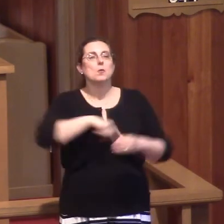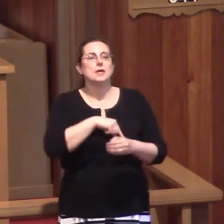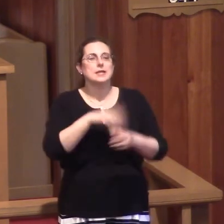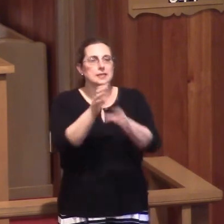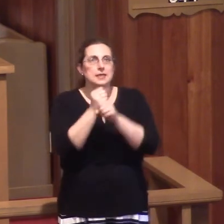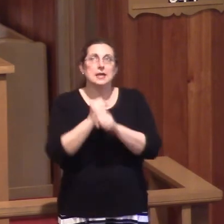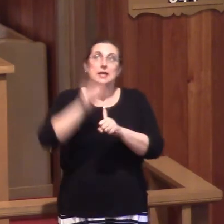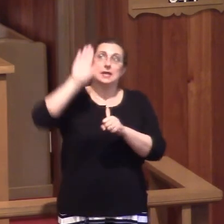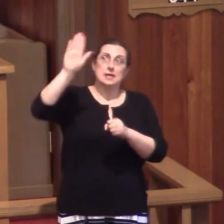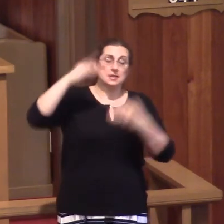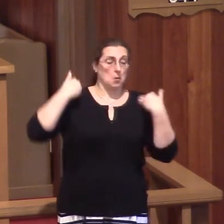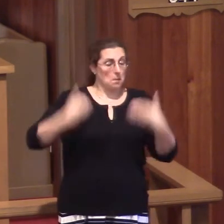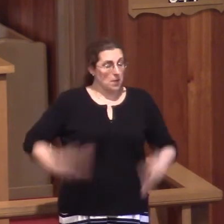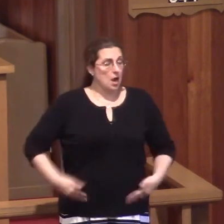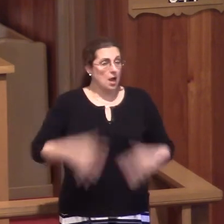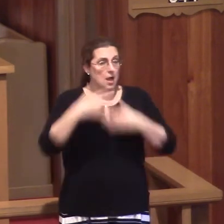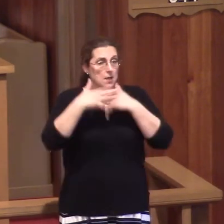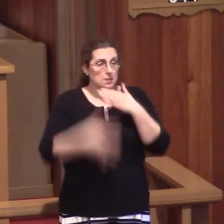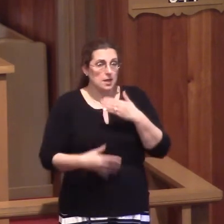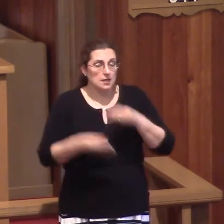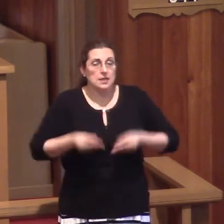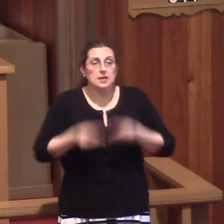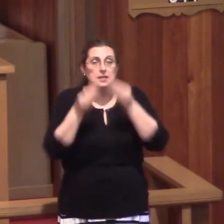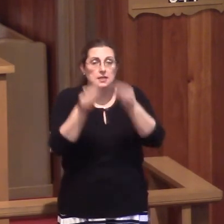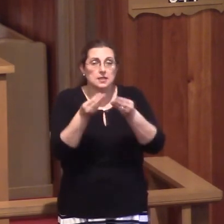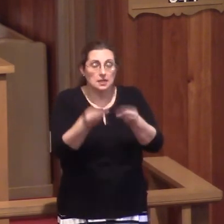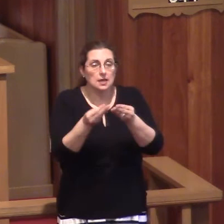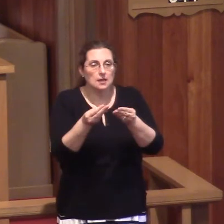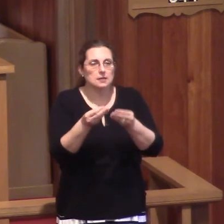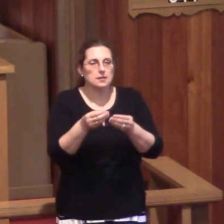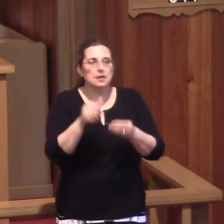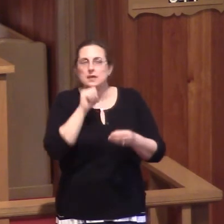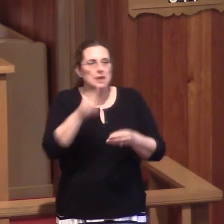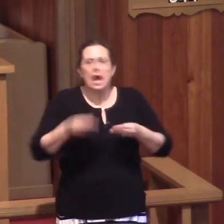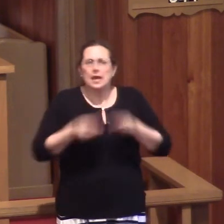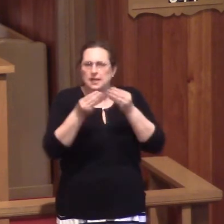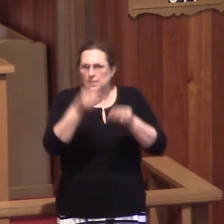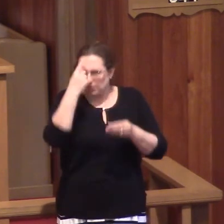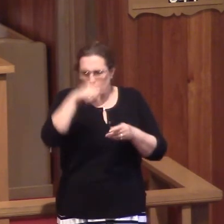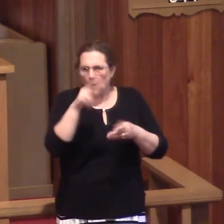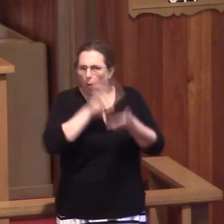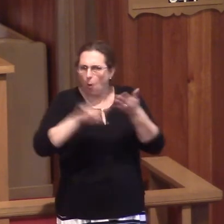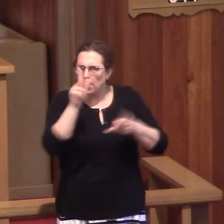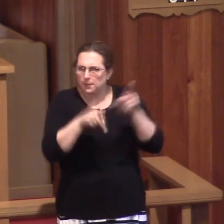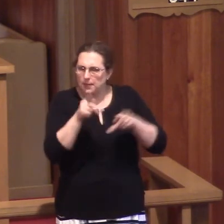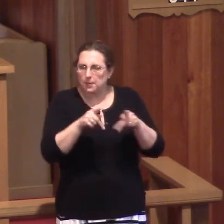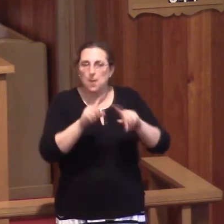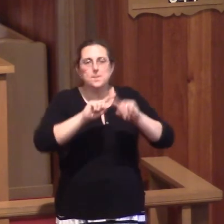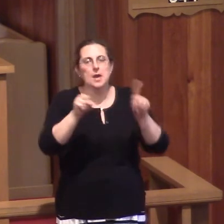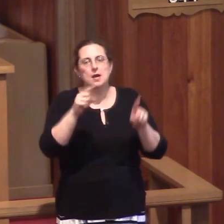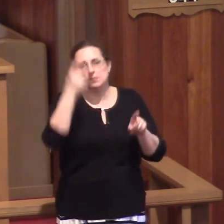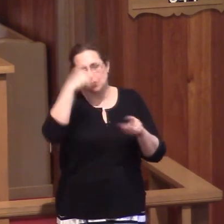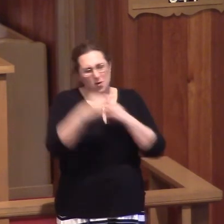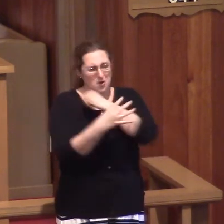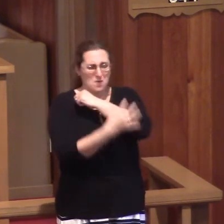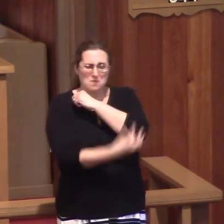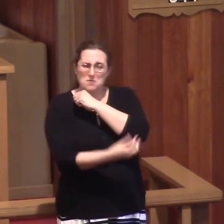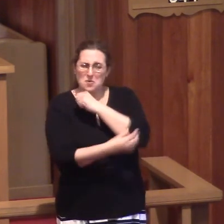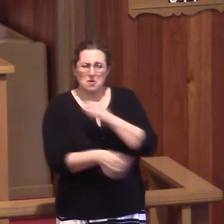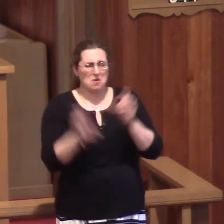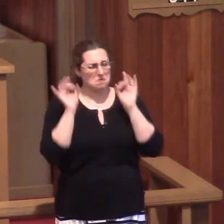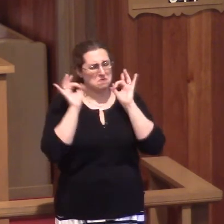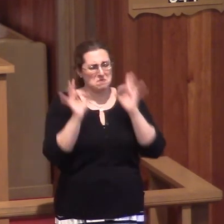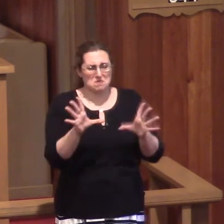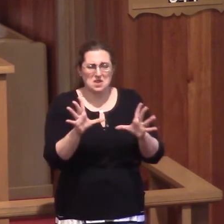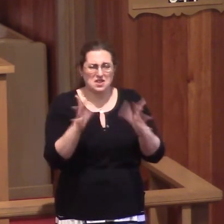Of Christ Which is given To the holy Which is not Given to the holy But rather To the poor Miserable sinners